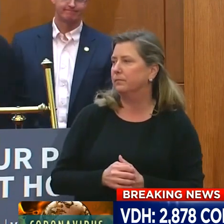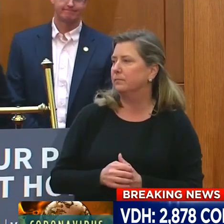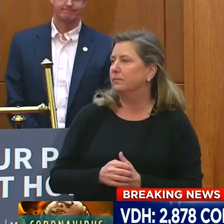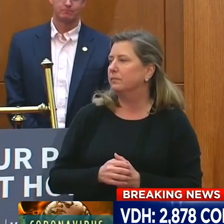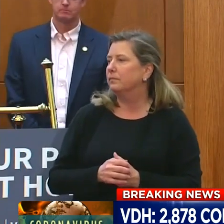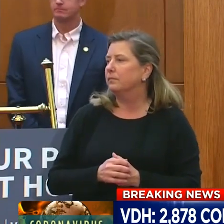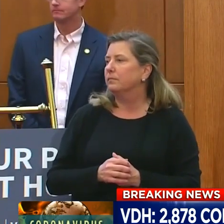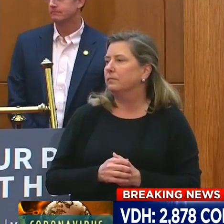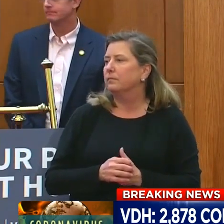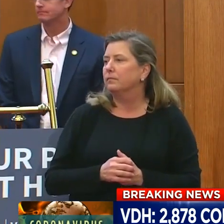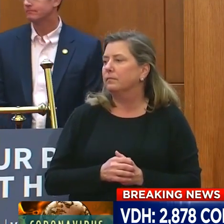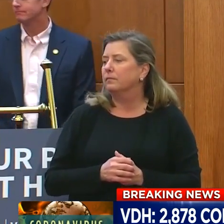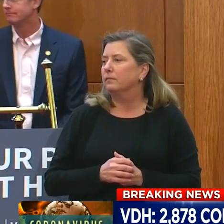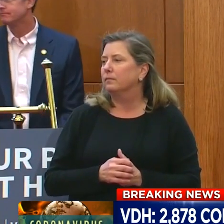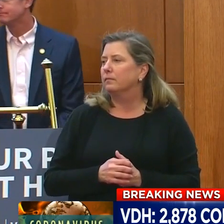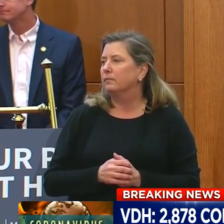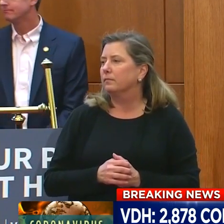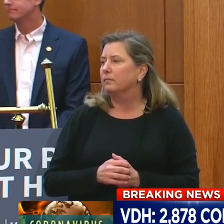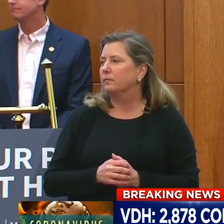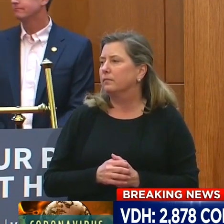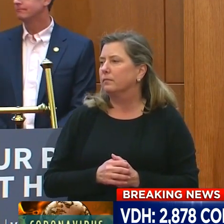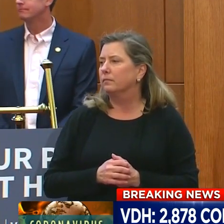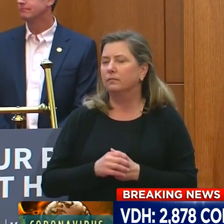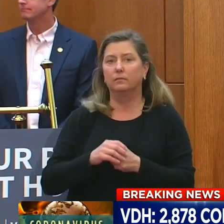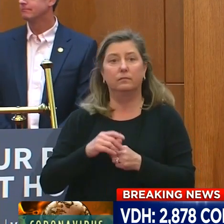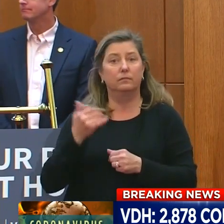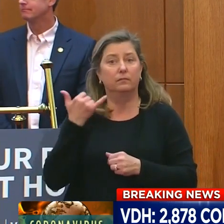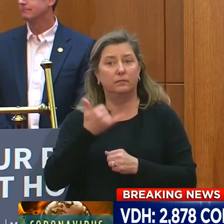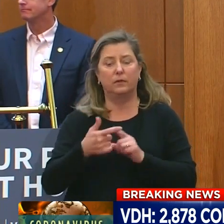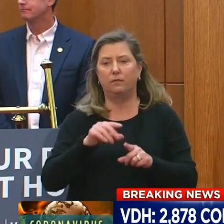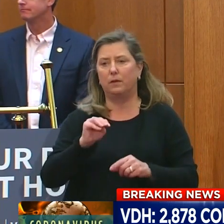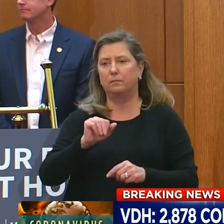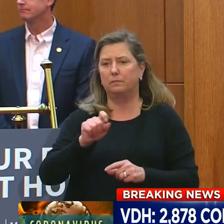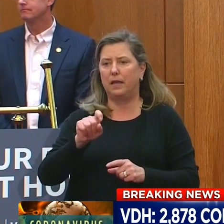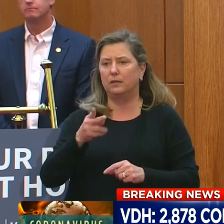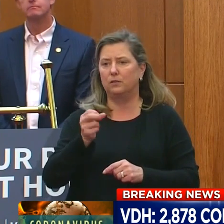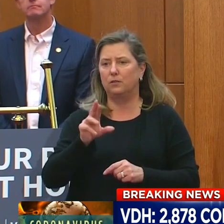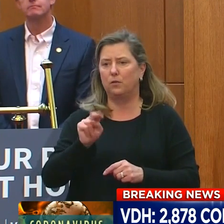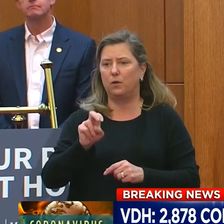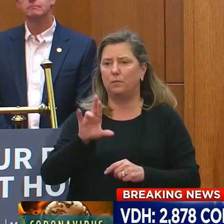All right, the last question will be from Max Thornberry with the Northern Virginia Daily.